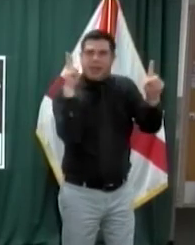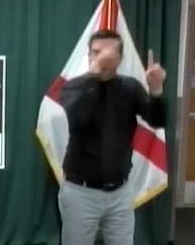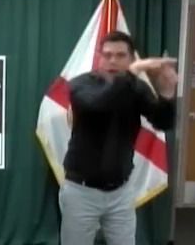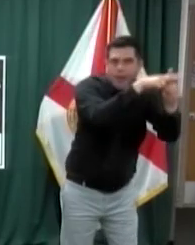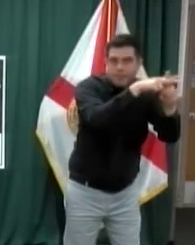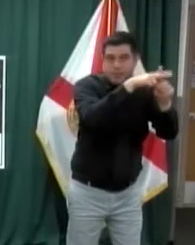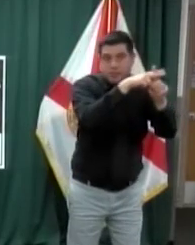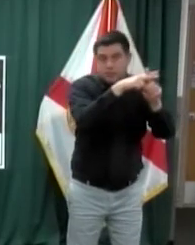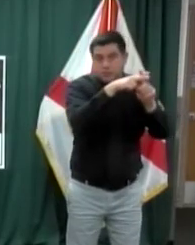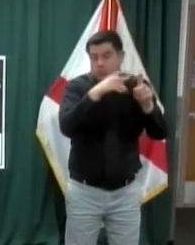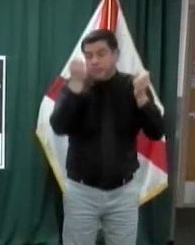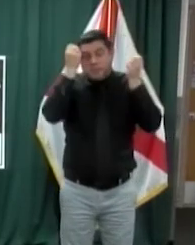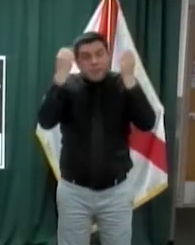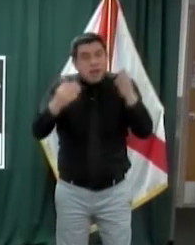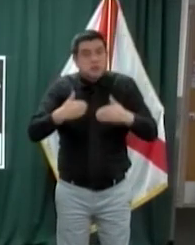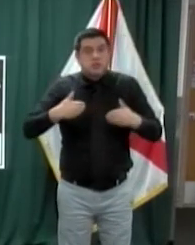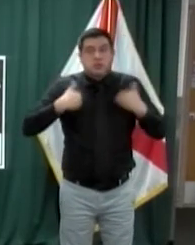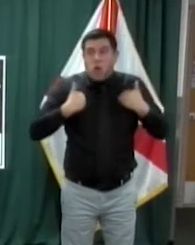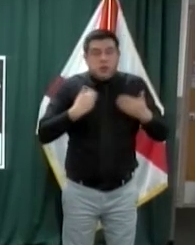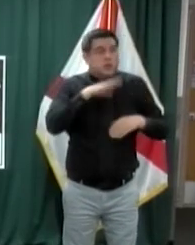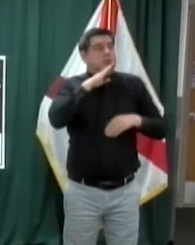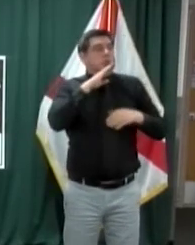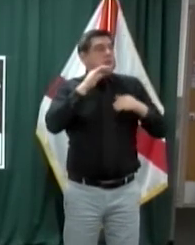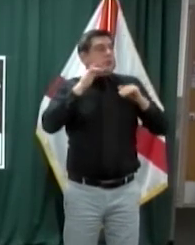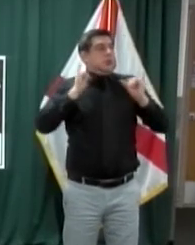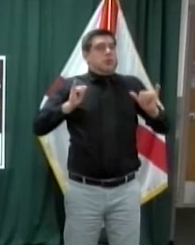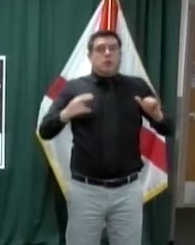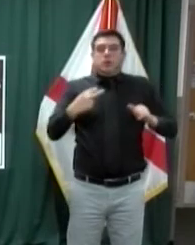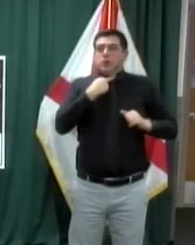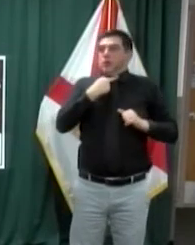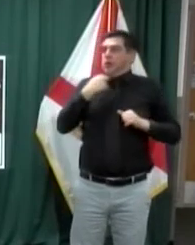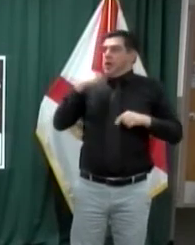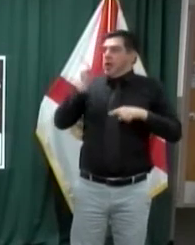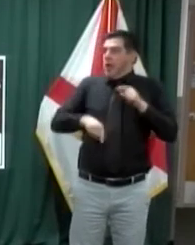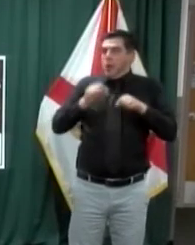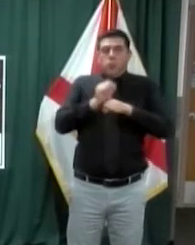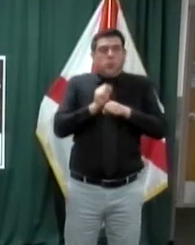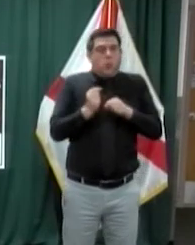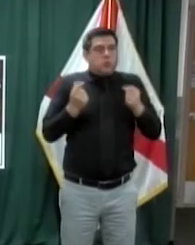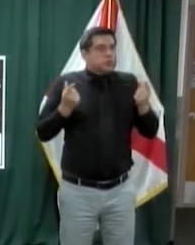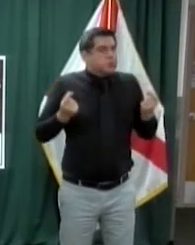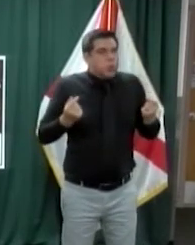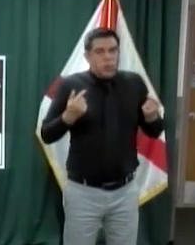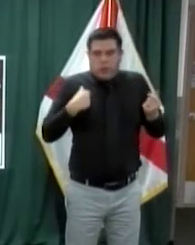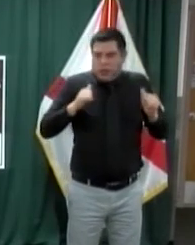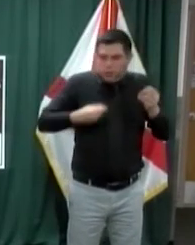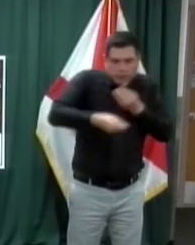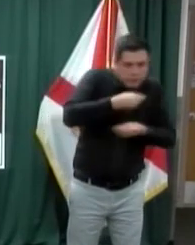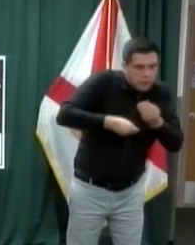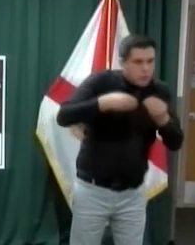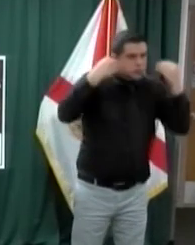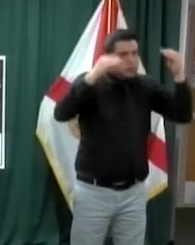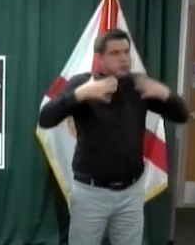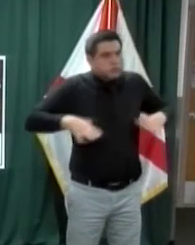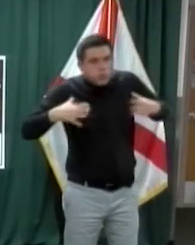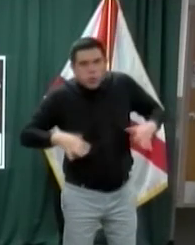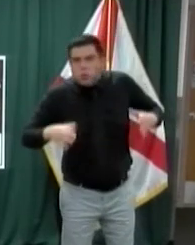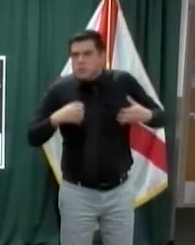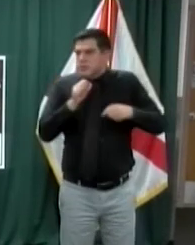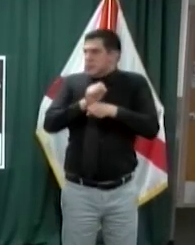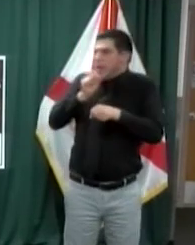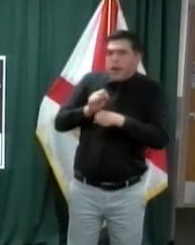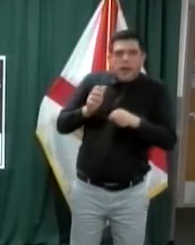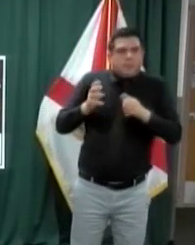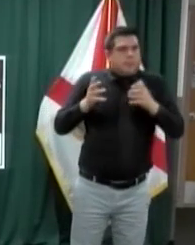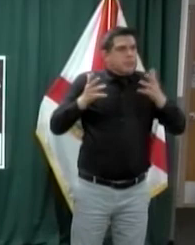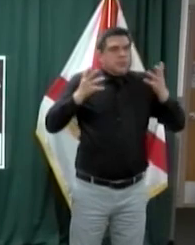important that they have an opportunity to be able to work. And so I think I've covered everything, and thank you very much